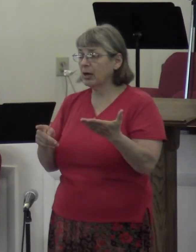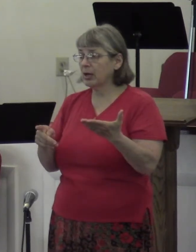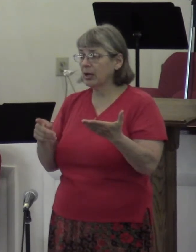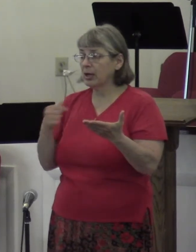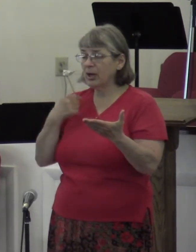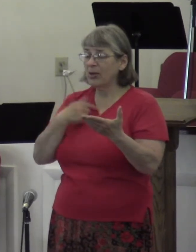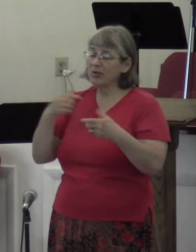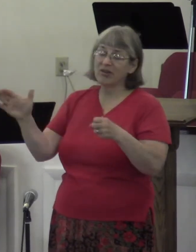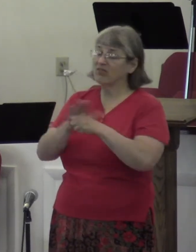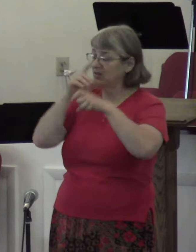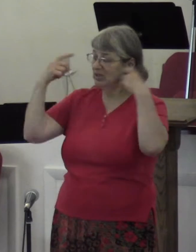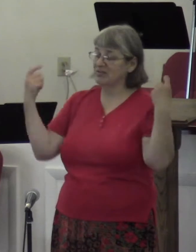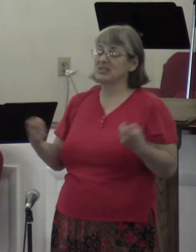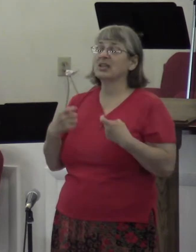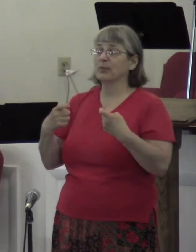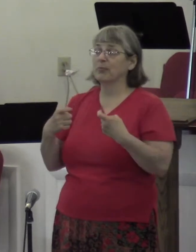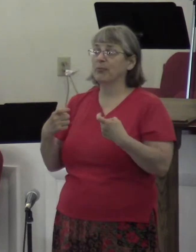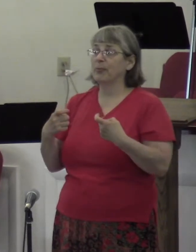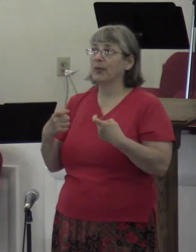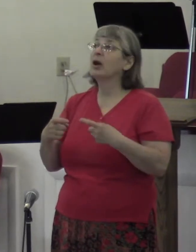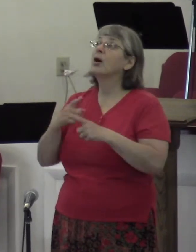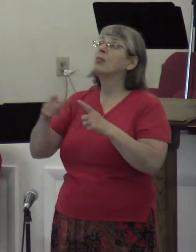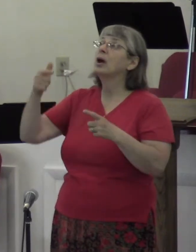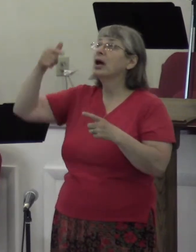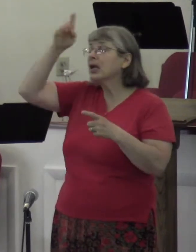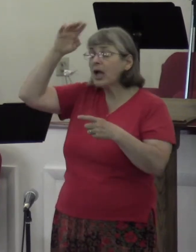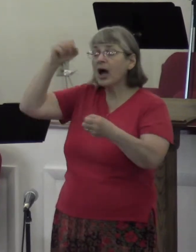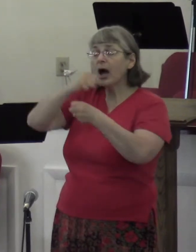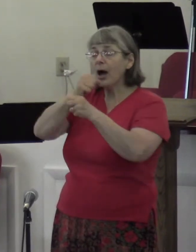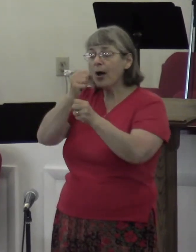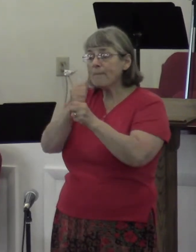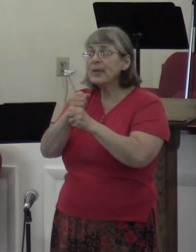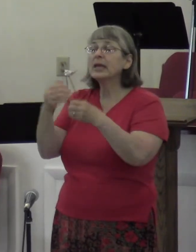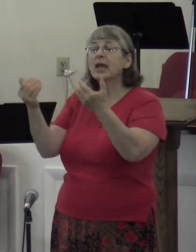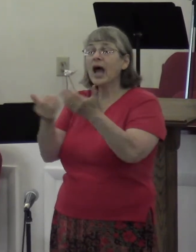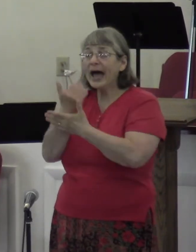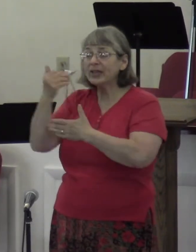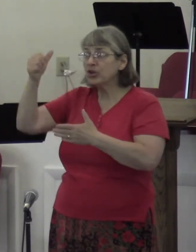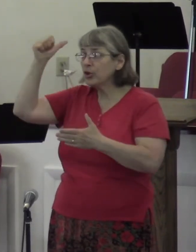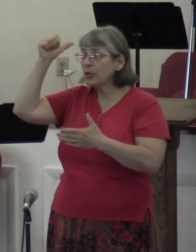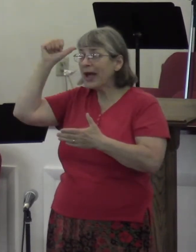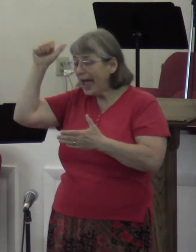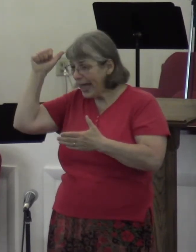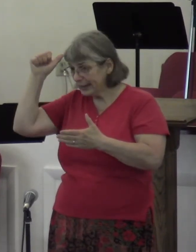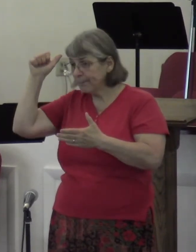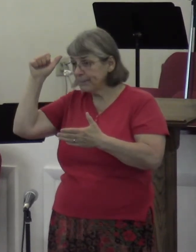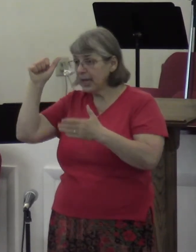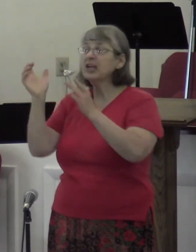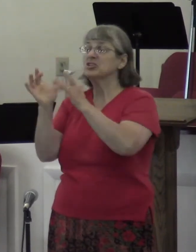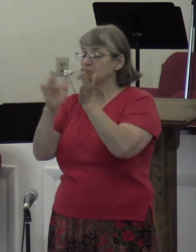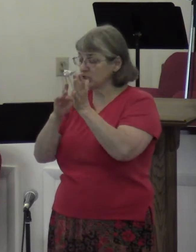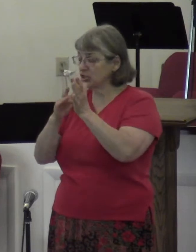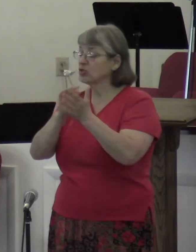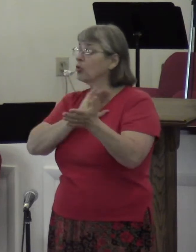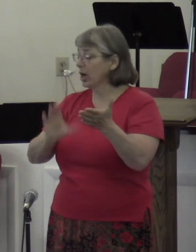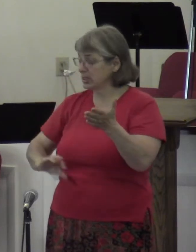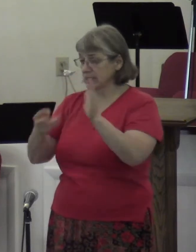We're sinful. And yet God then created a new Adam, Jesus